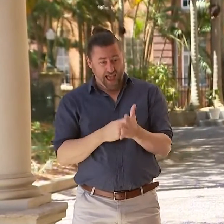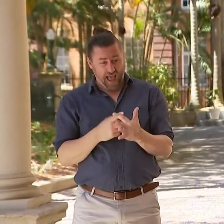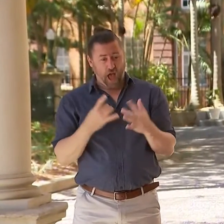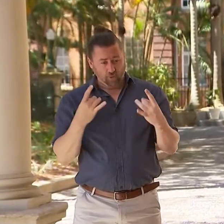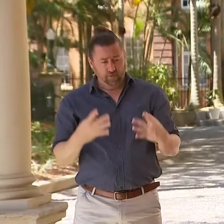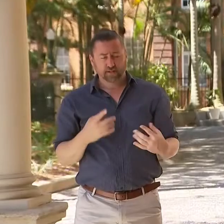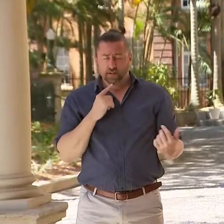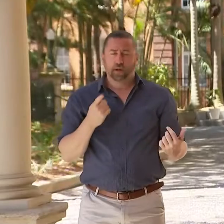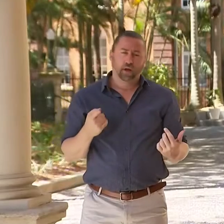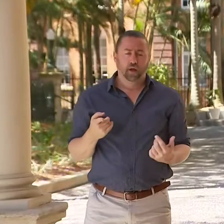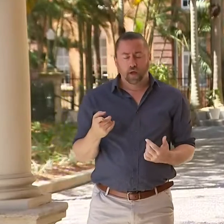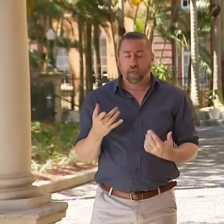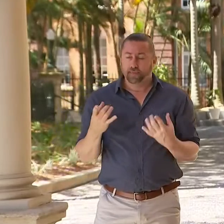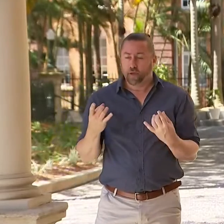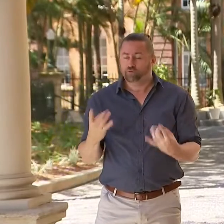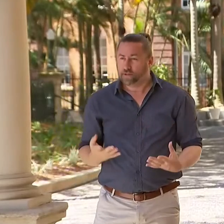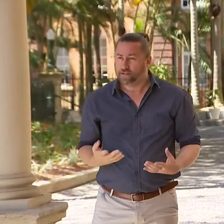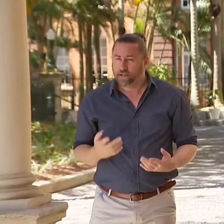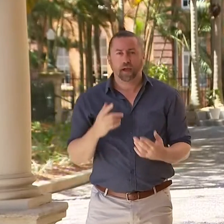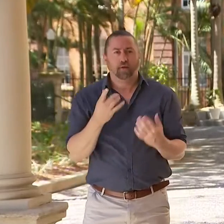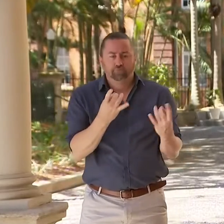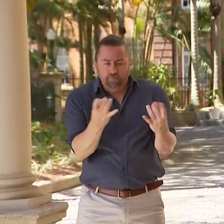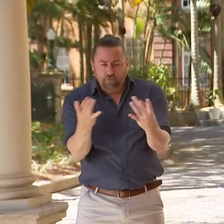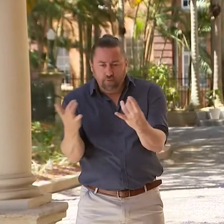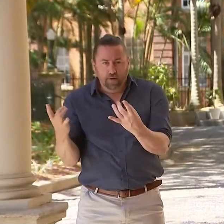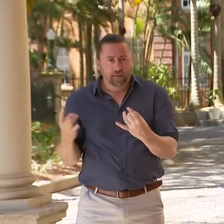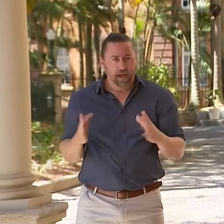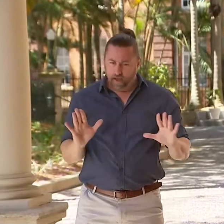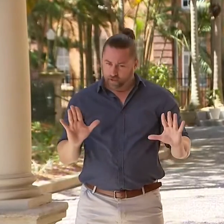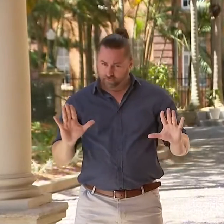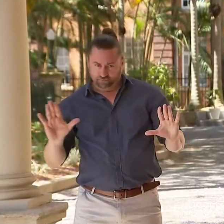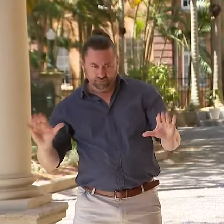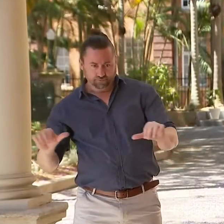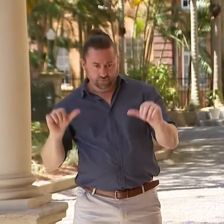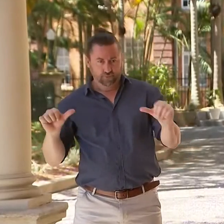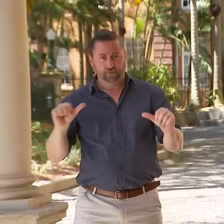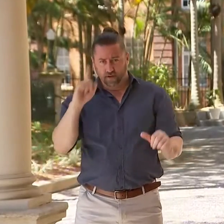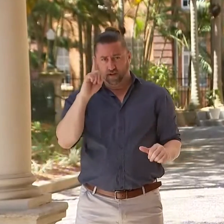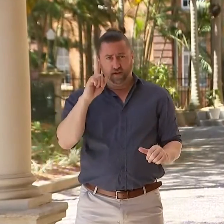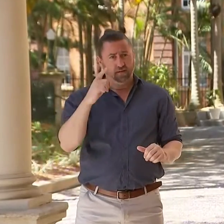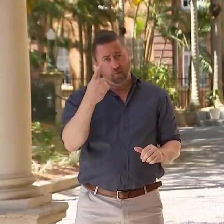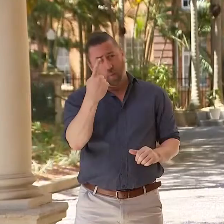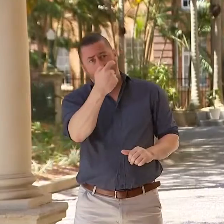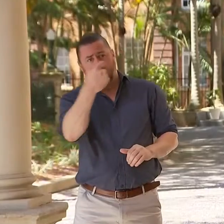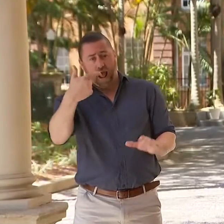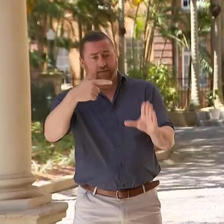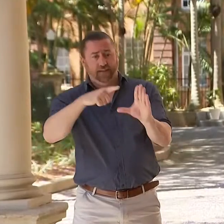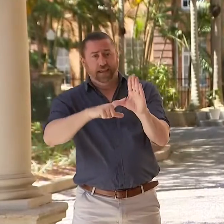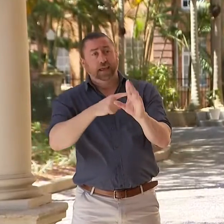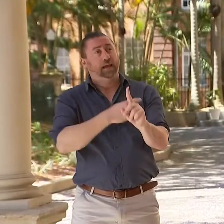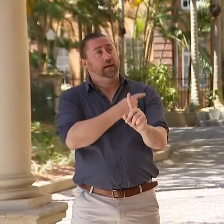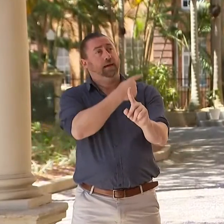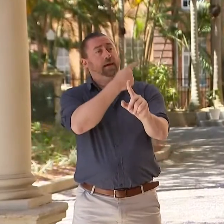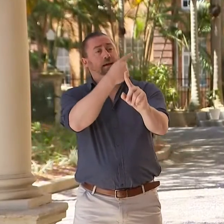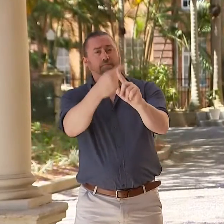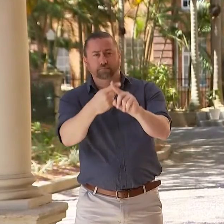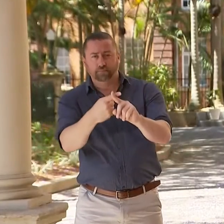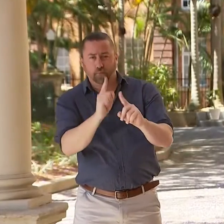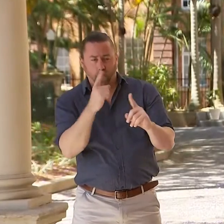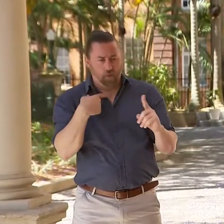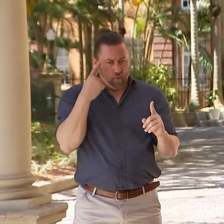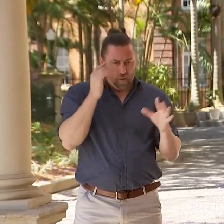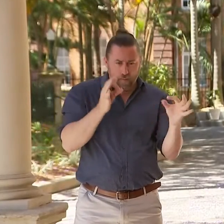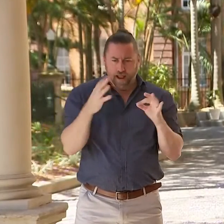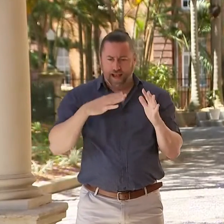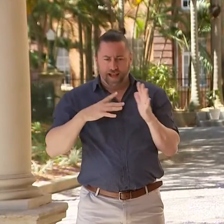yeah, they are, and they've been well prepared now for more than 18 months since that initial modelling. But